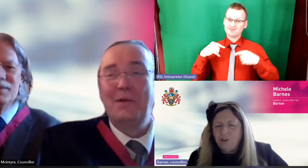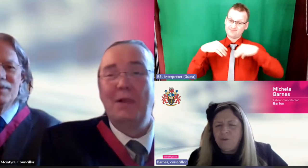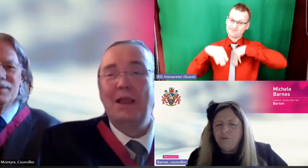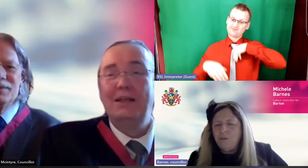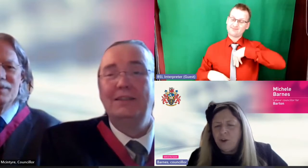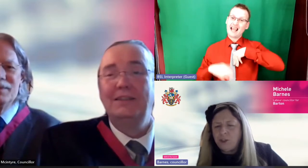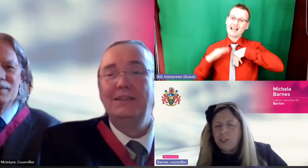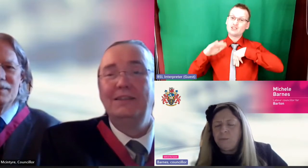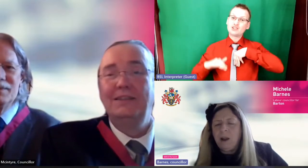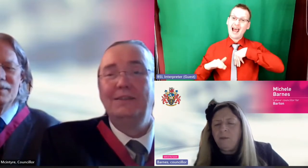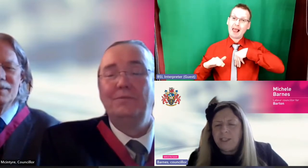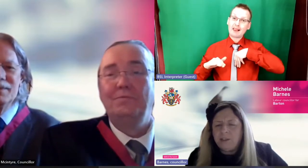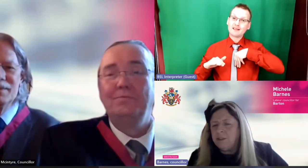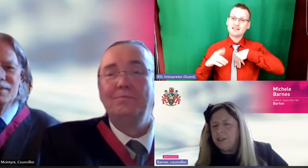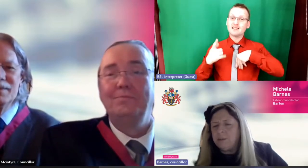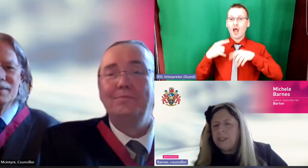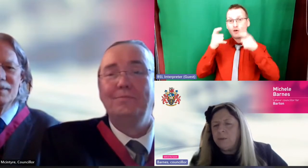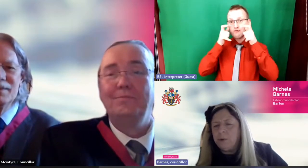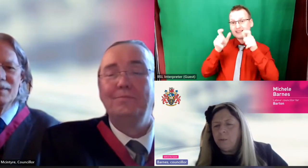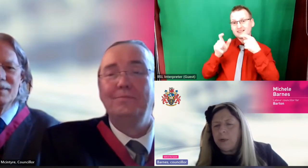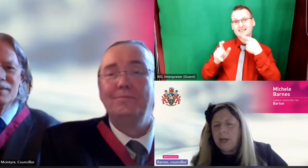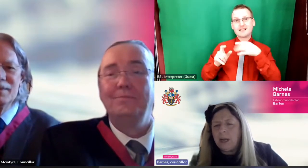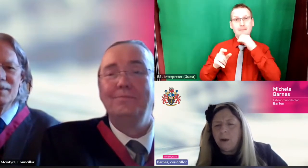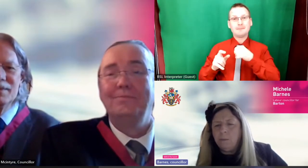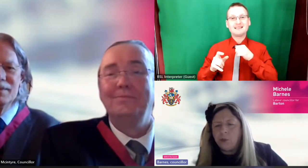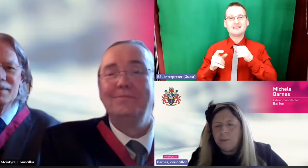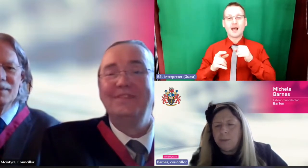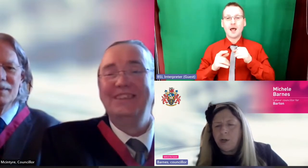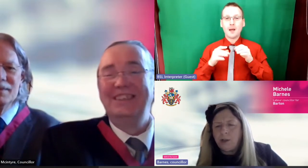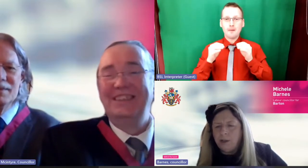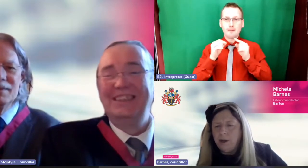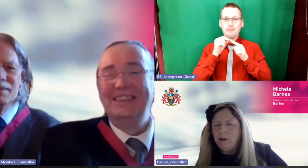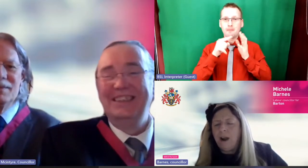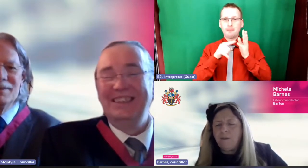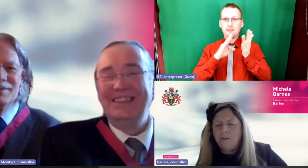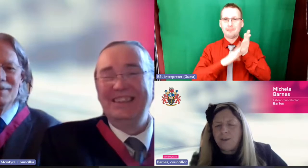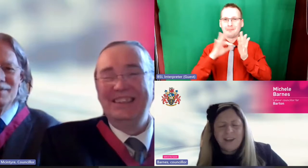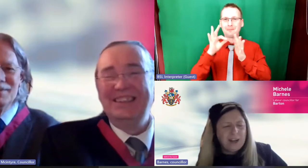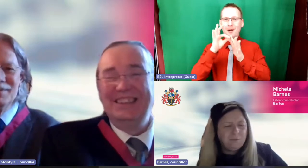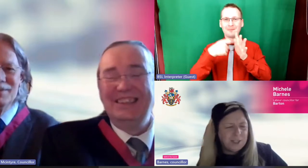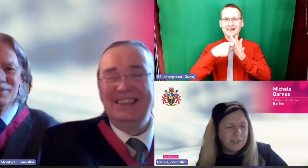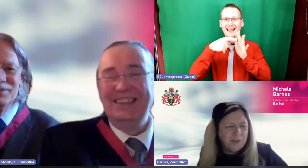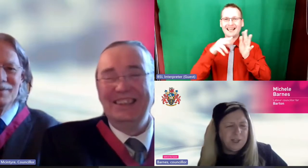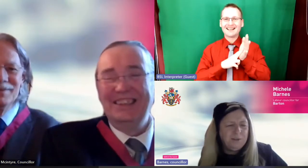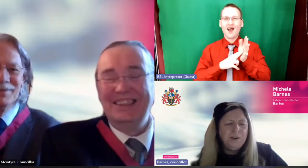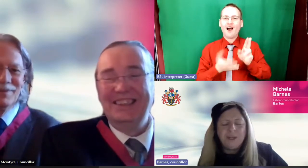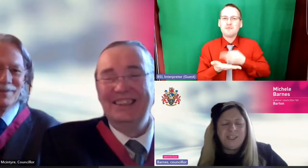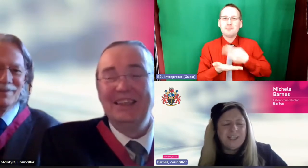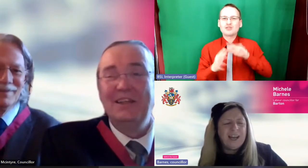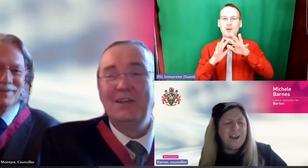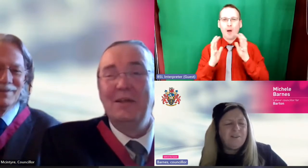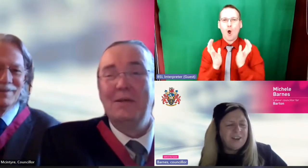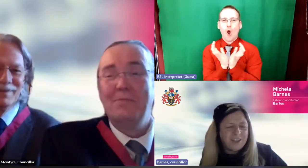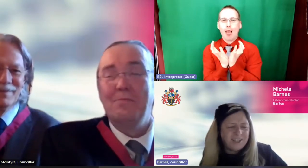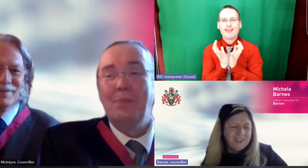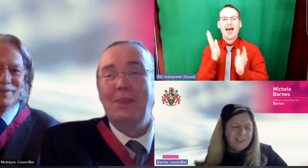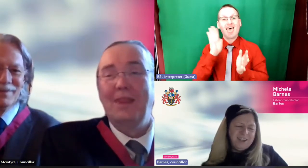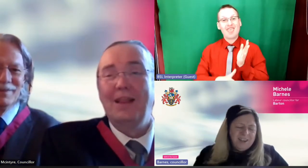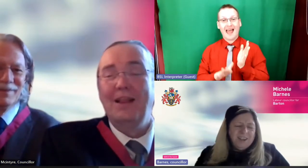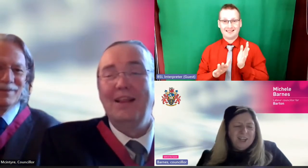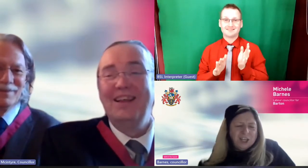and he's often referred to by residents as Mr. Pumpkin and Butterball rather than Councillor Mullen, which is